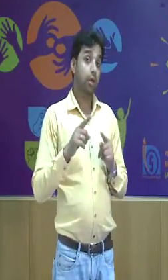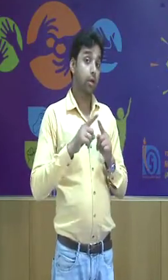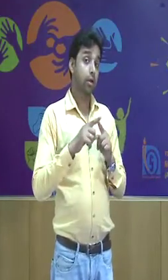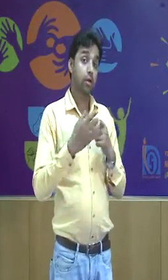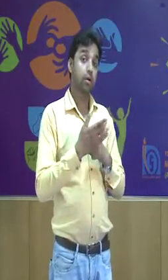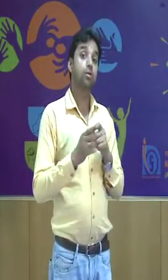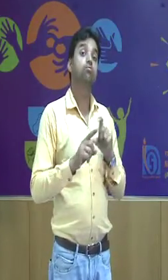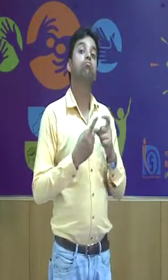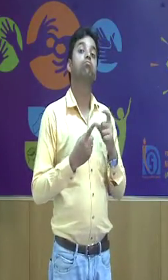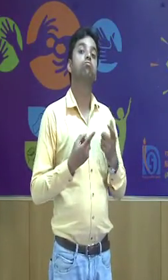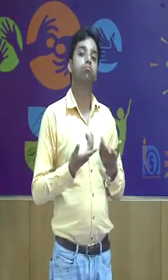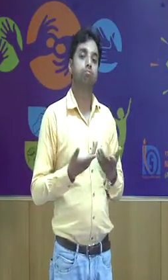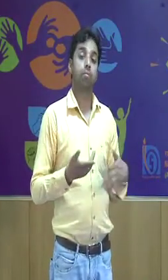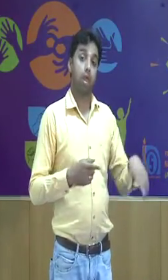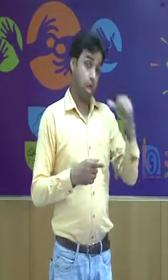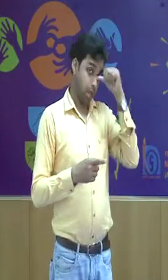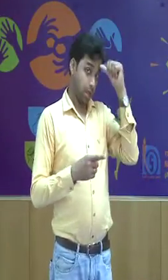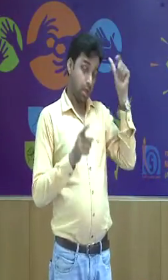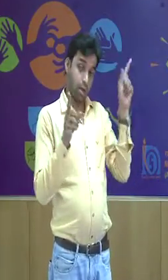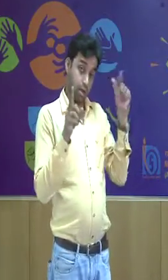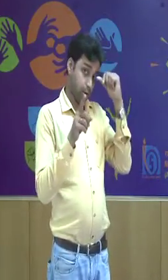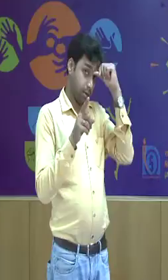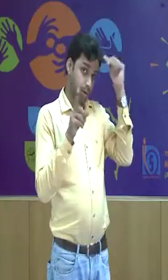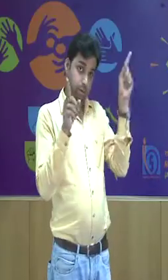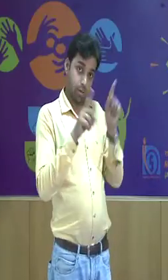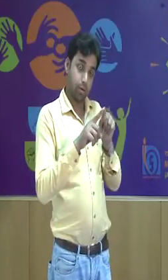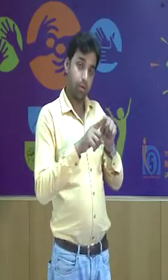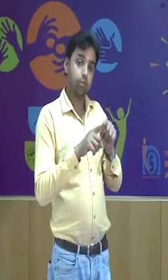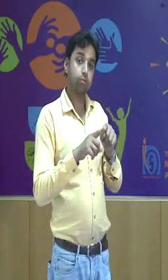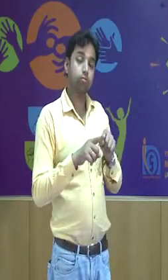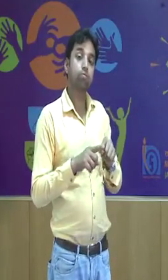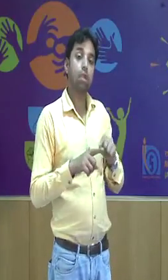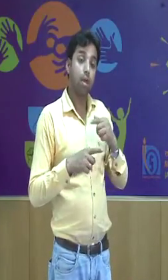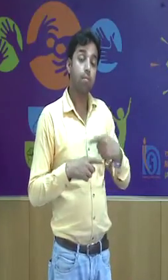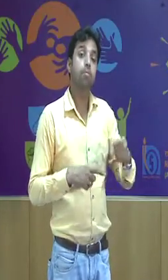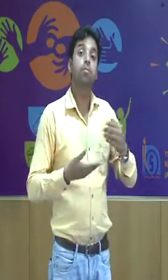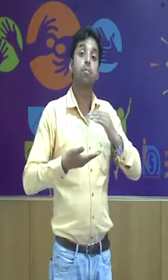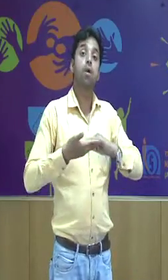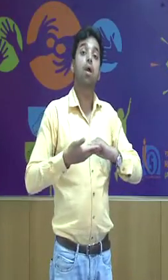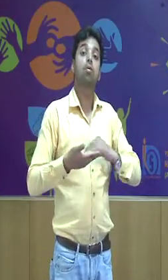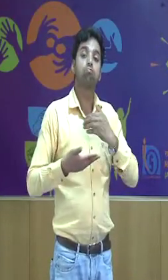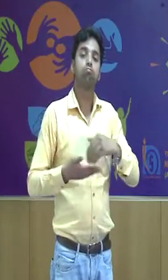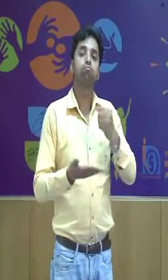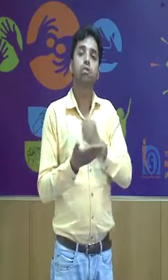Traditionally, in India, marriages have been fixed by parents for their